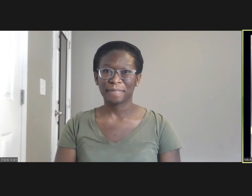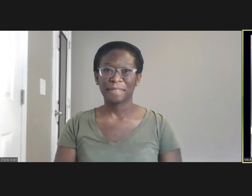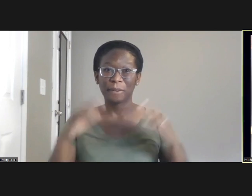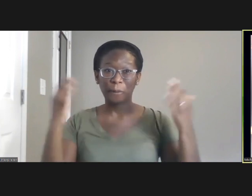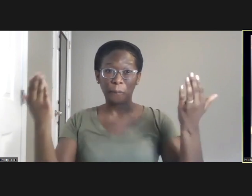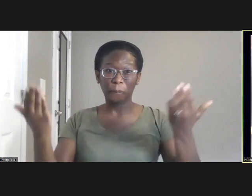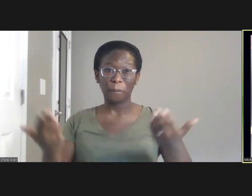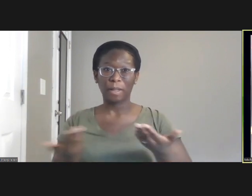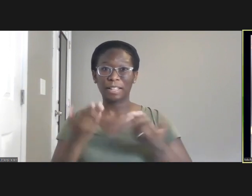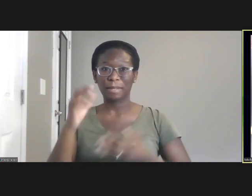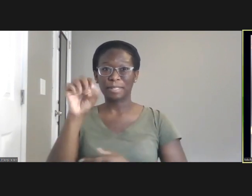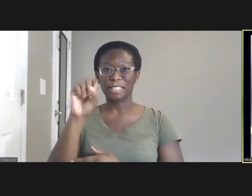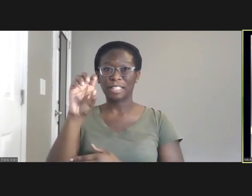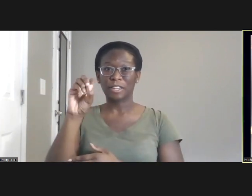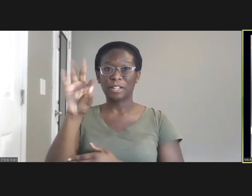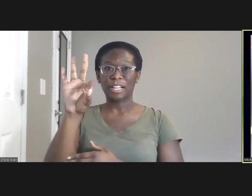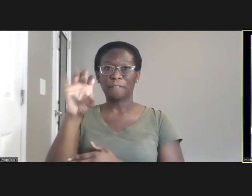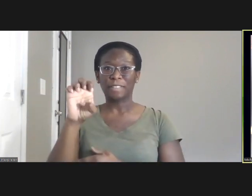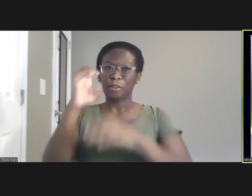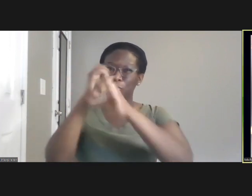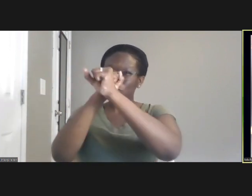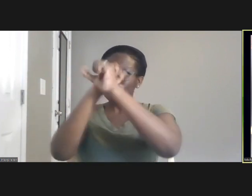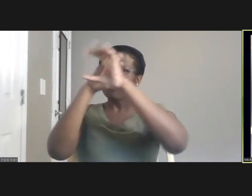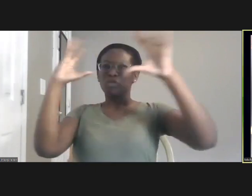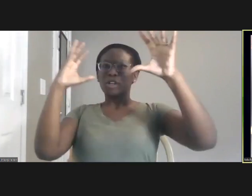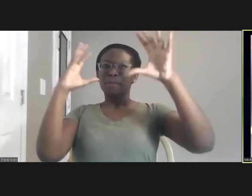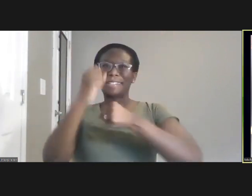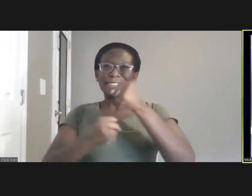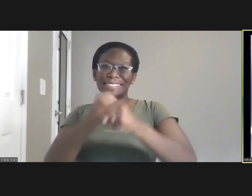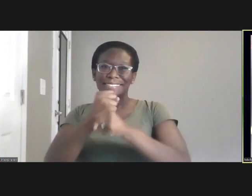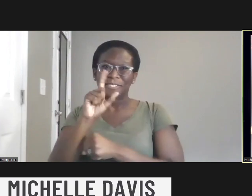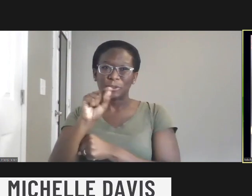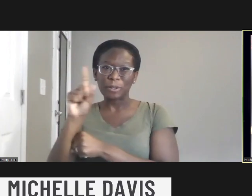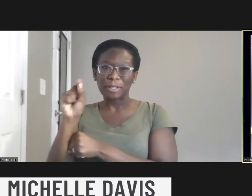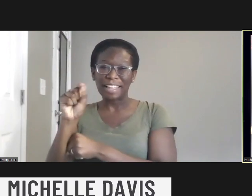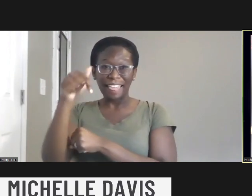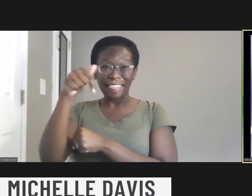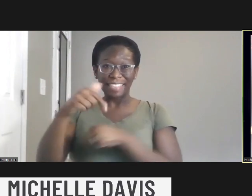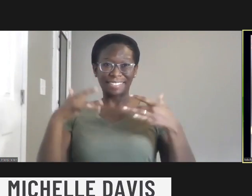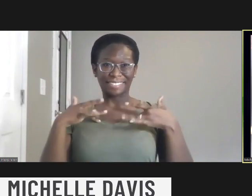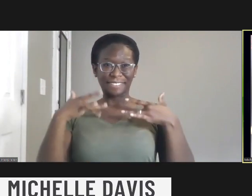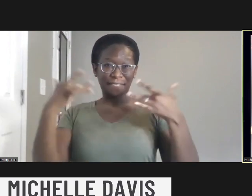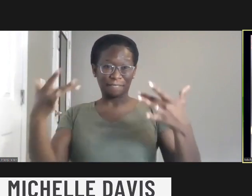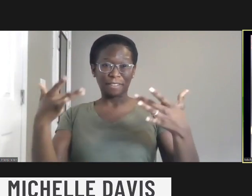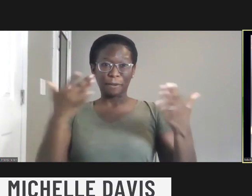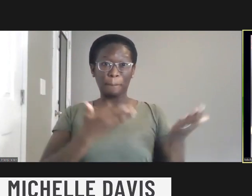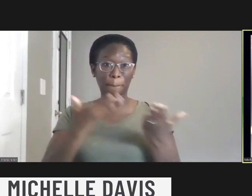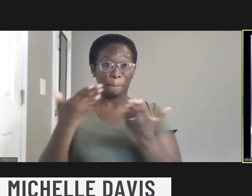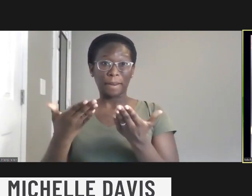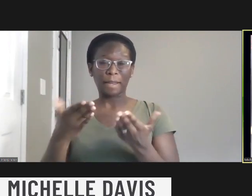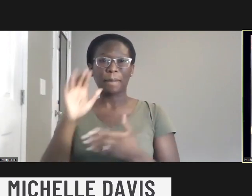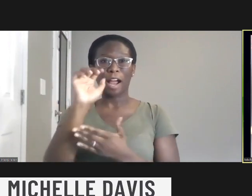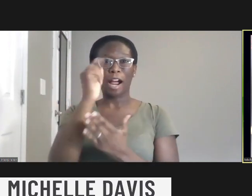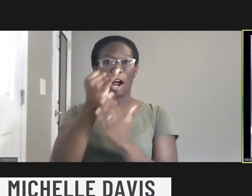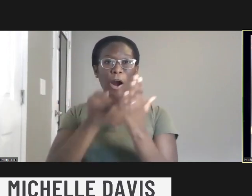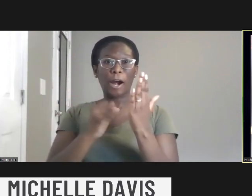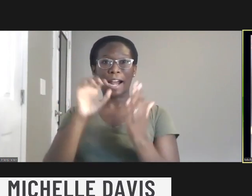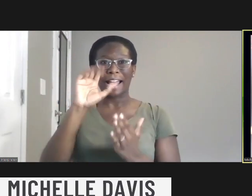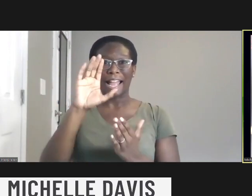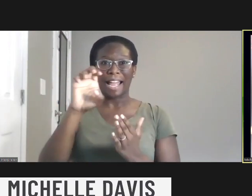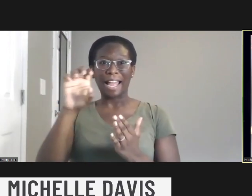Welcome to SOFE Reimagined 2020. This event is being brought to you by Arts Access, a North Carolina